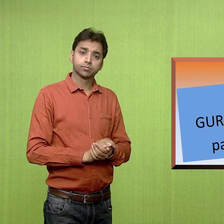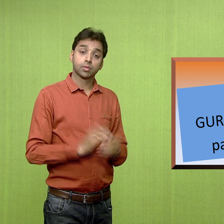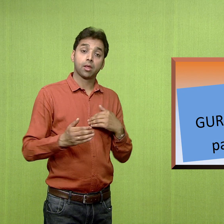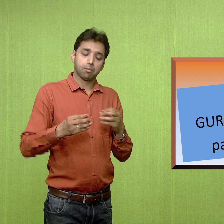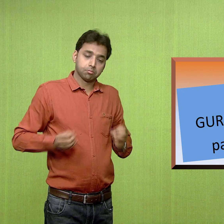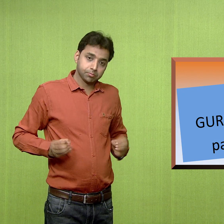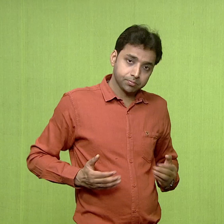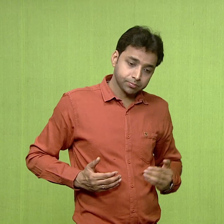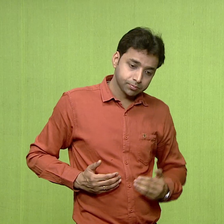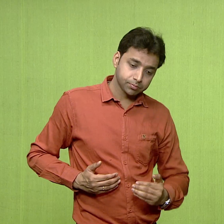began with a